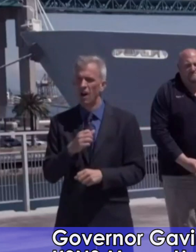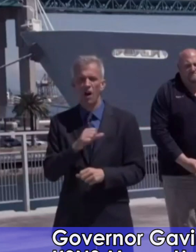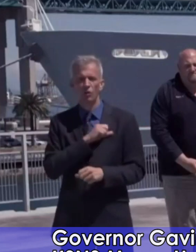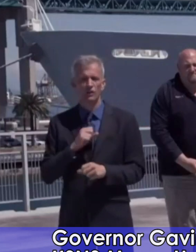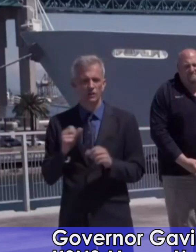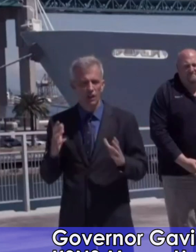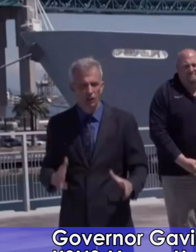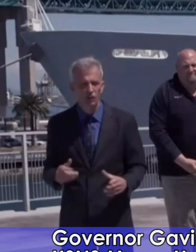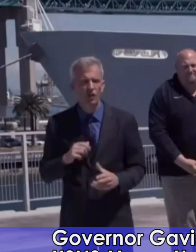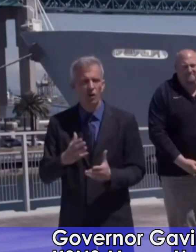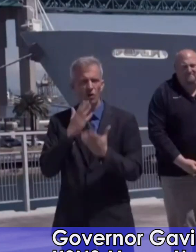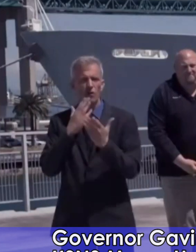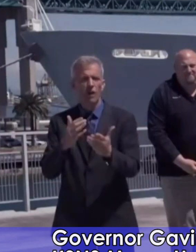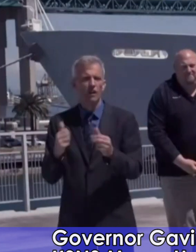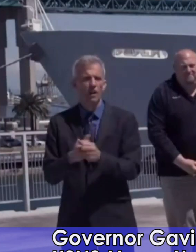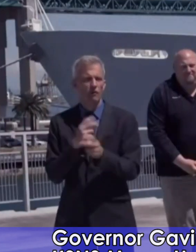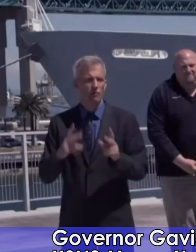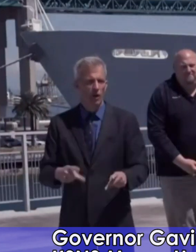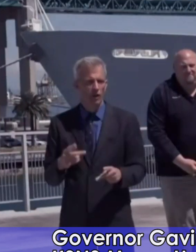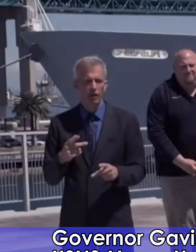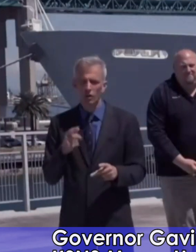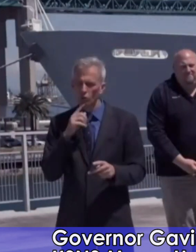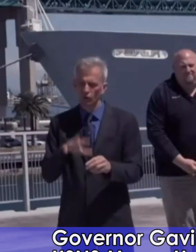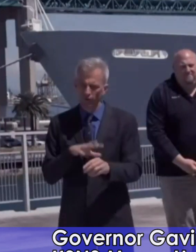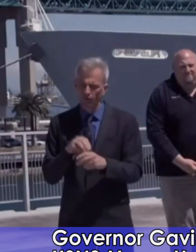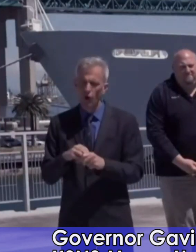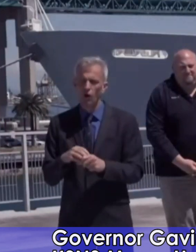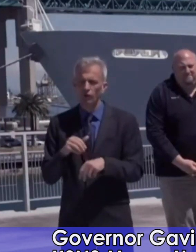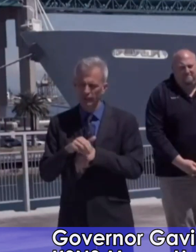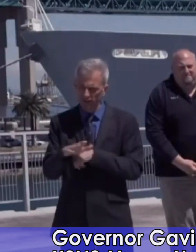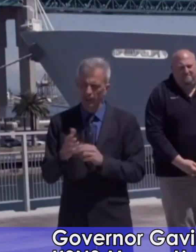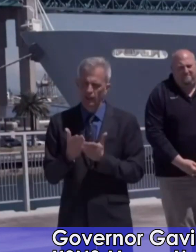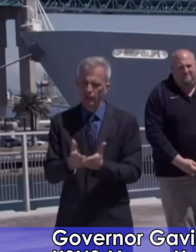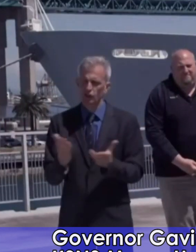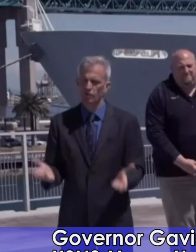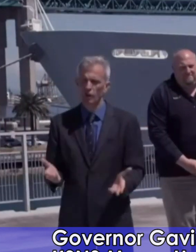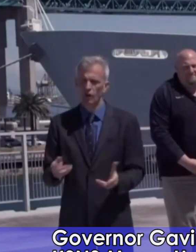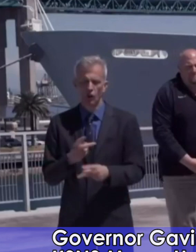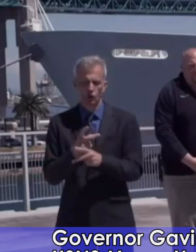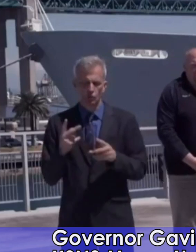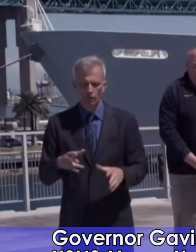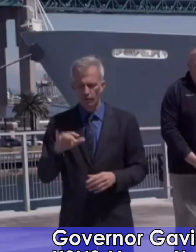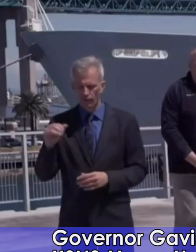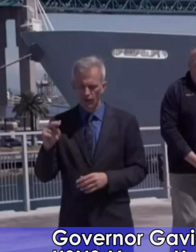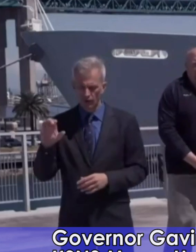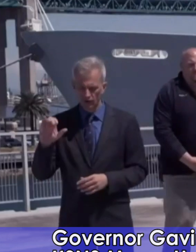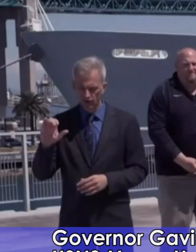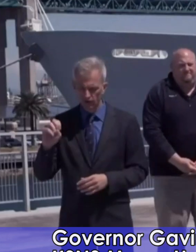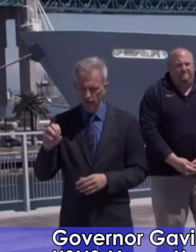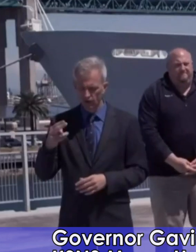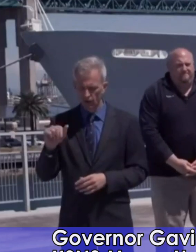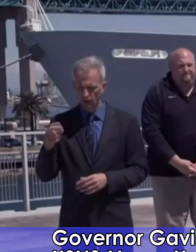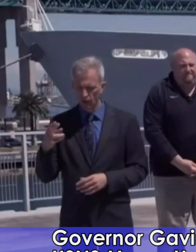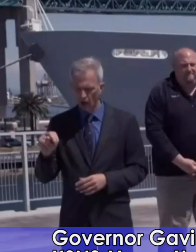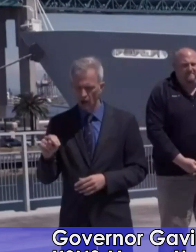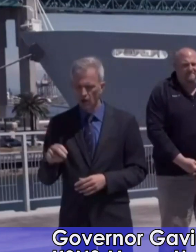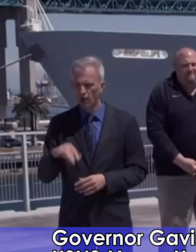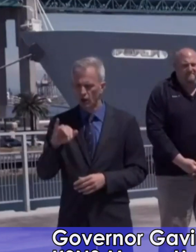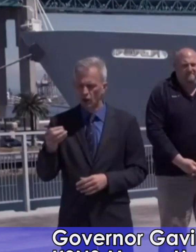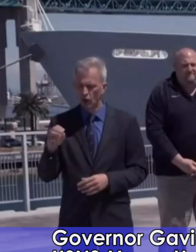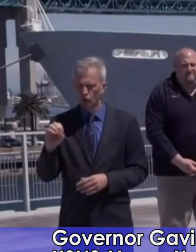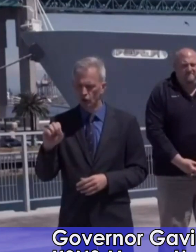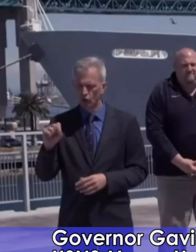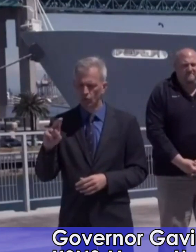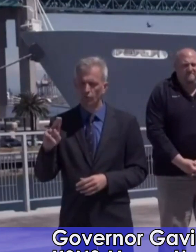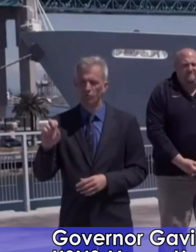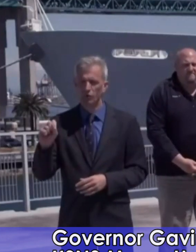want to thank everybody who had a role. Our Supervisor Janice Hahn, our local council member Joe Buscaino, and everybody who